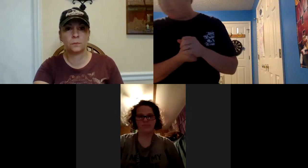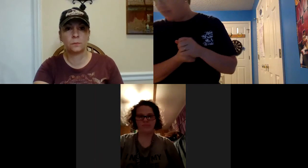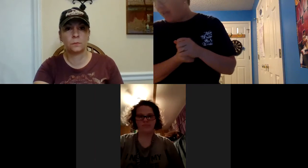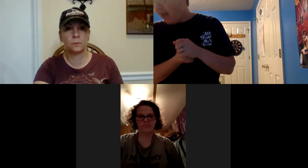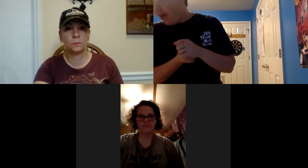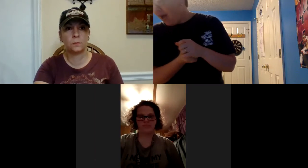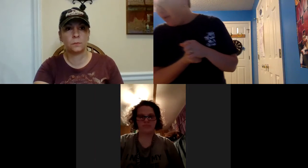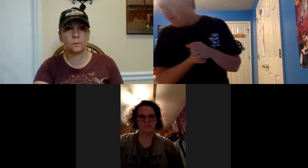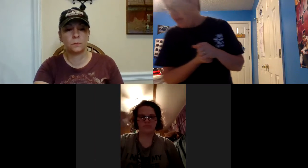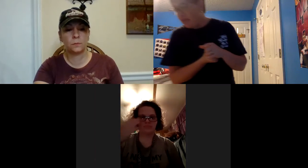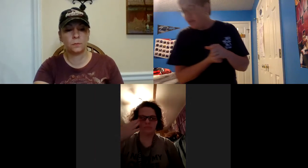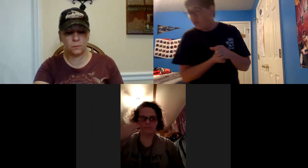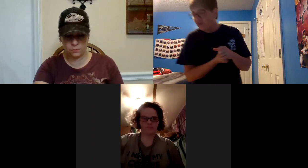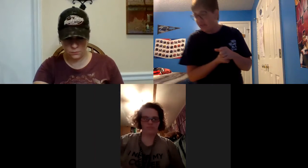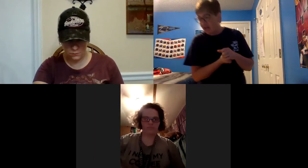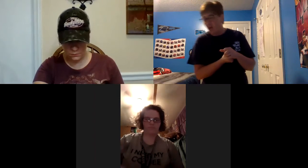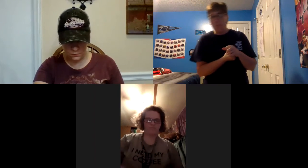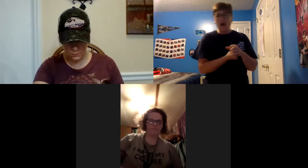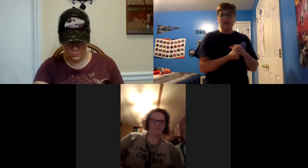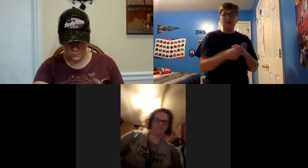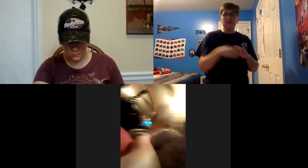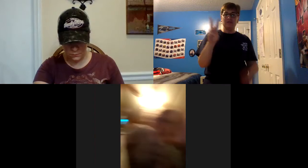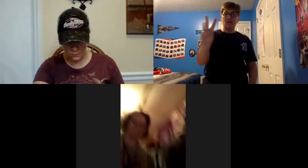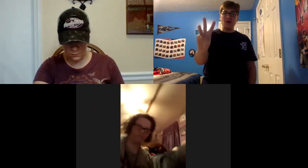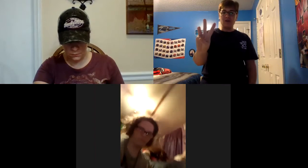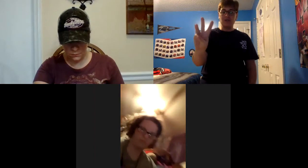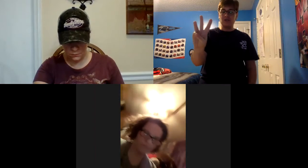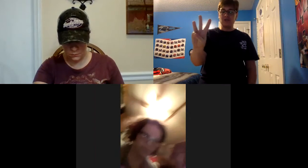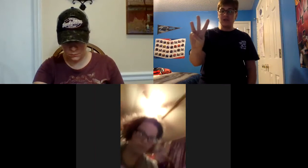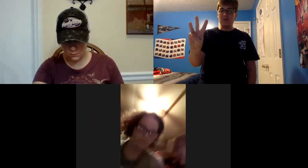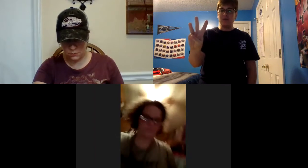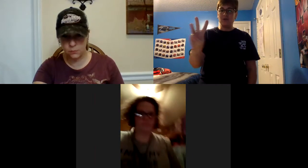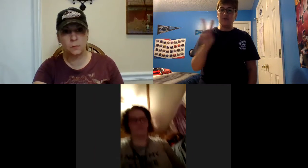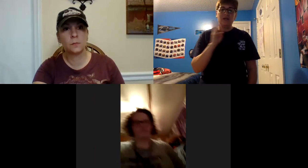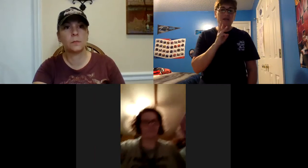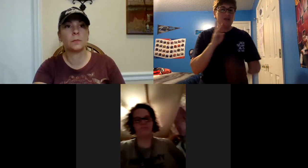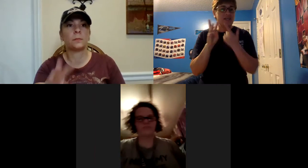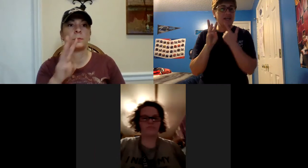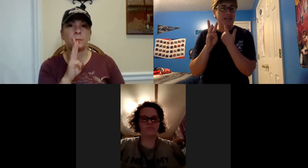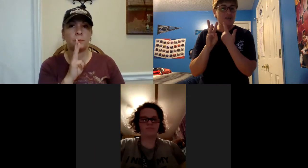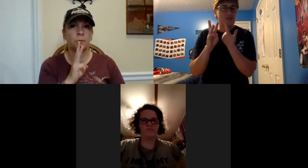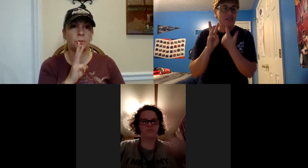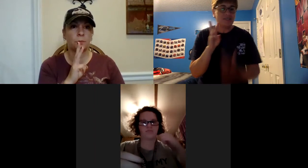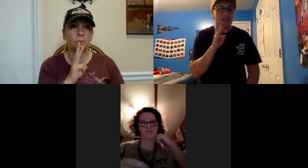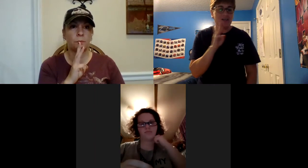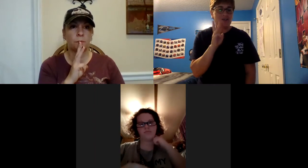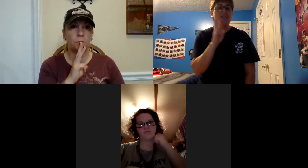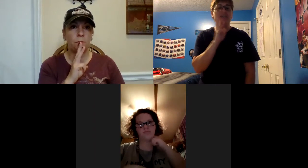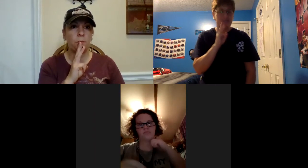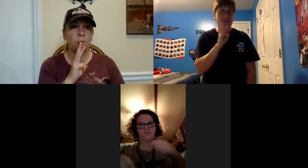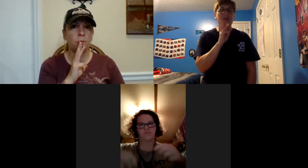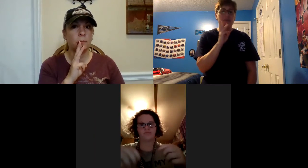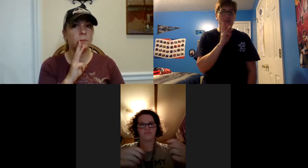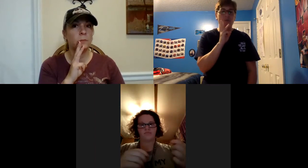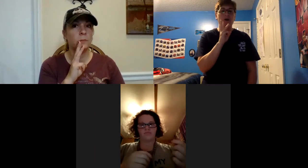Yep. And then we've got water. So water is your W. Here again at the side of your